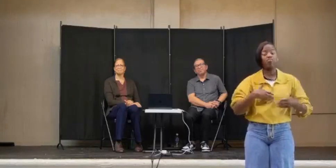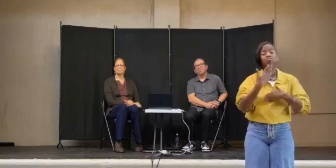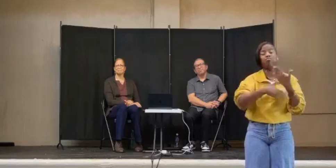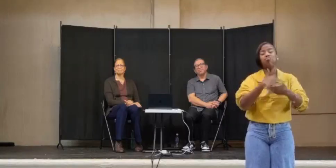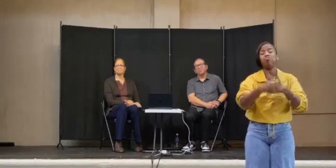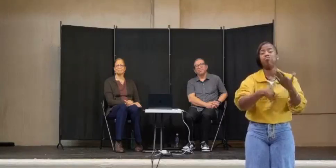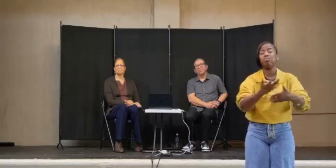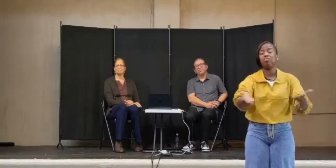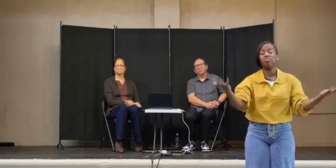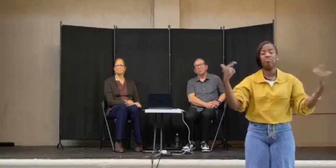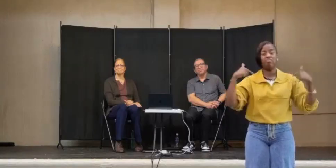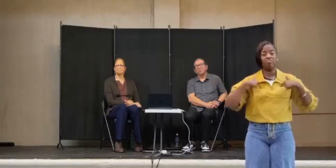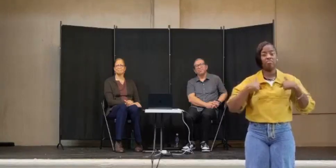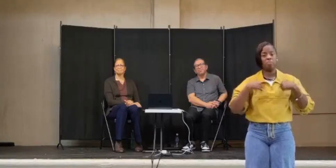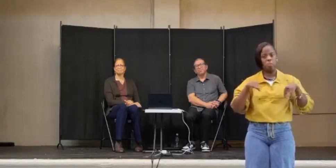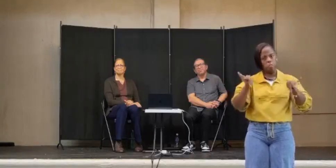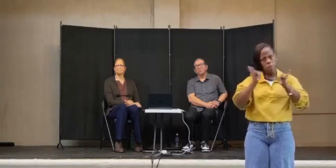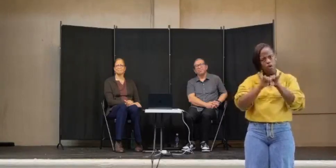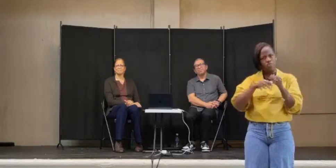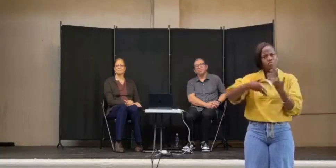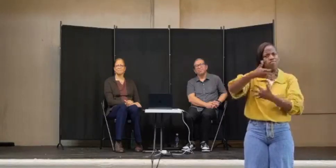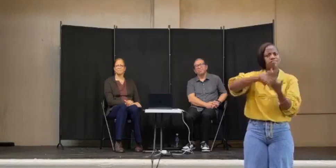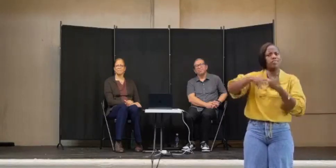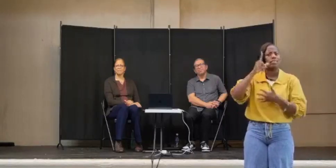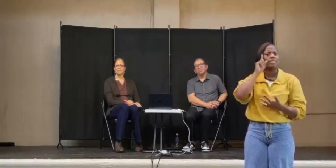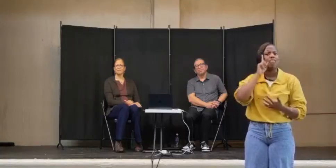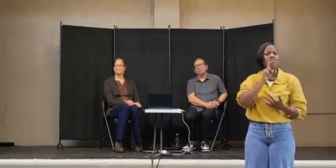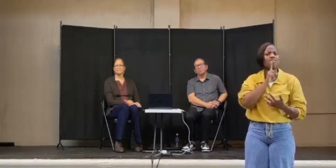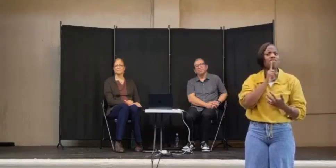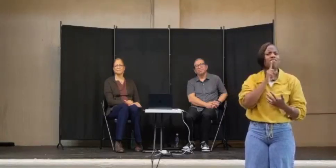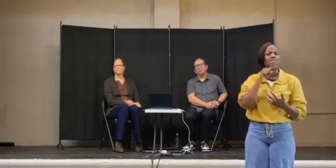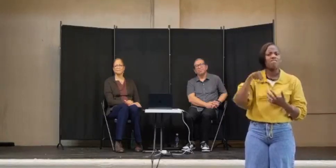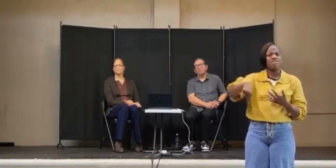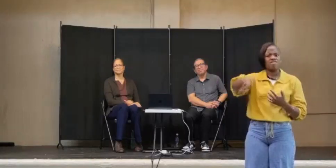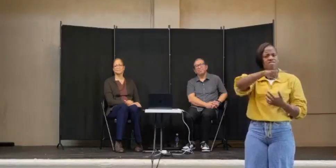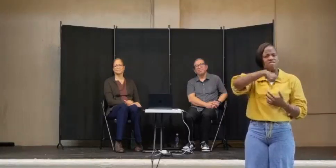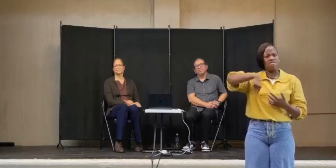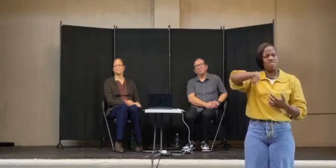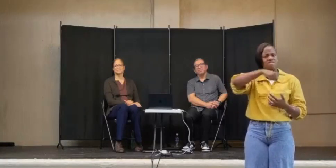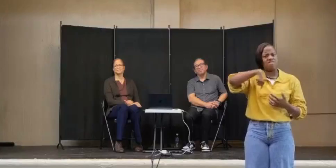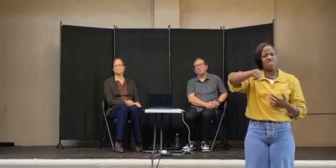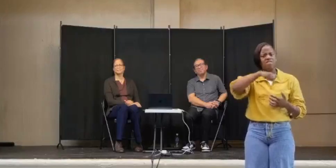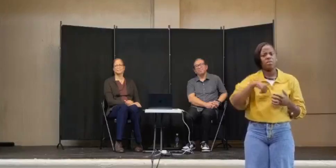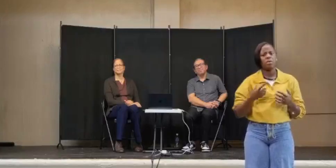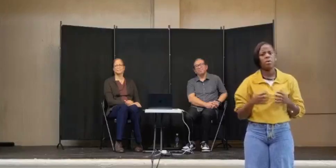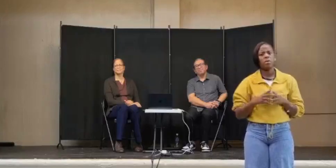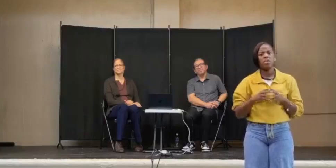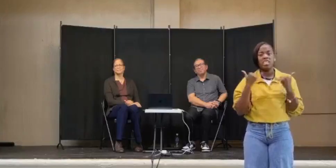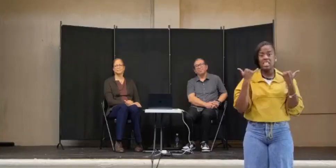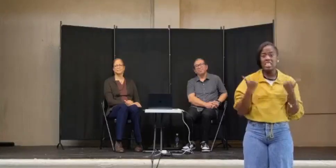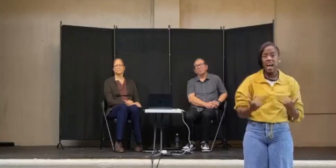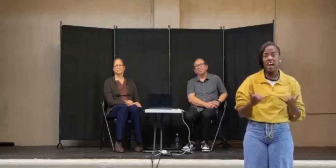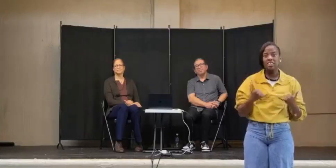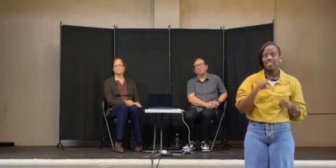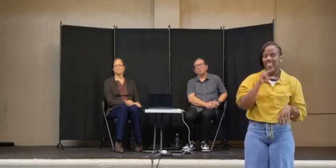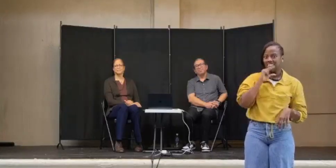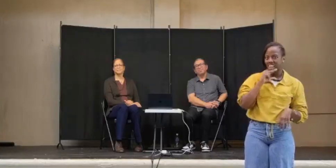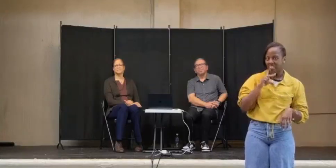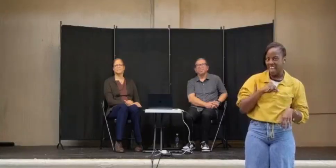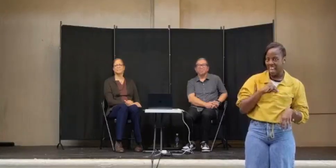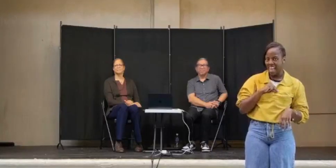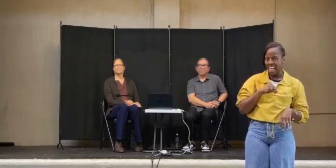when I moved here, I feel like I've just been kind of going. And I meet with the deaf community